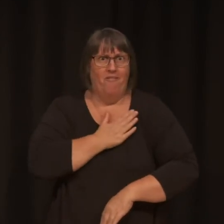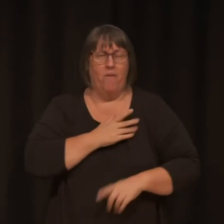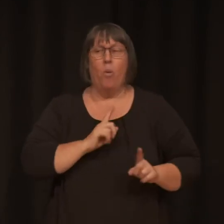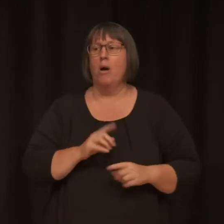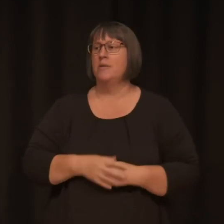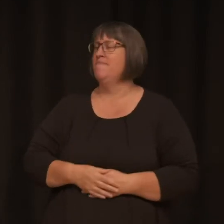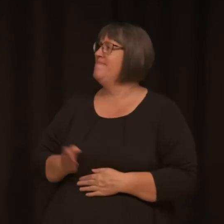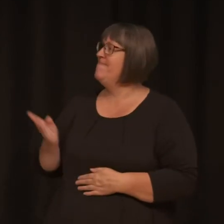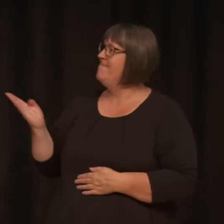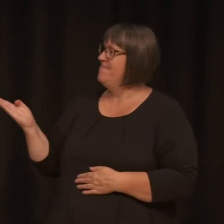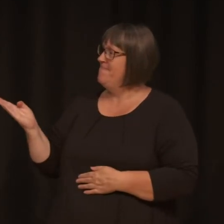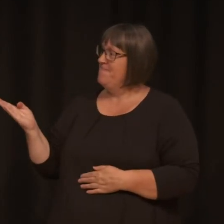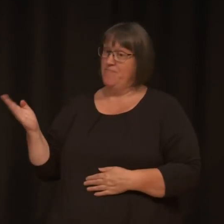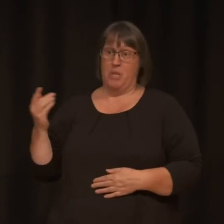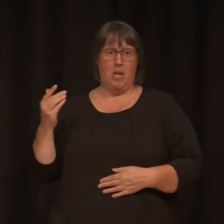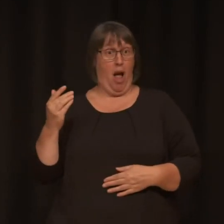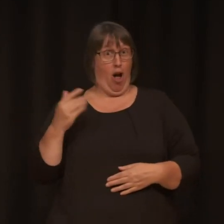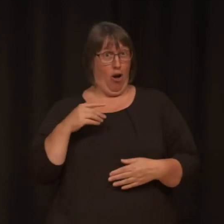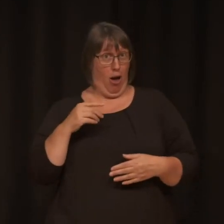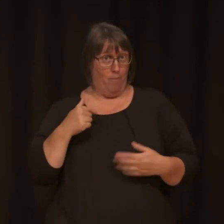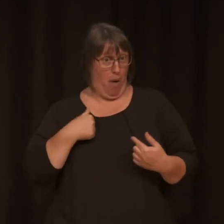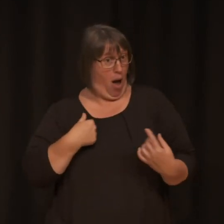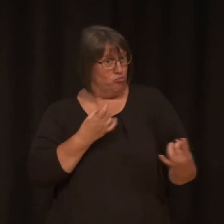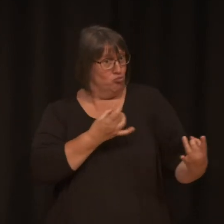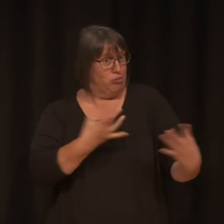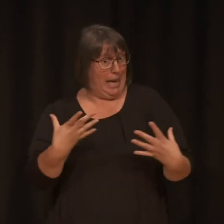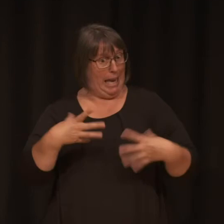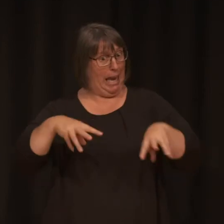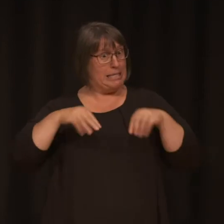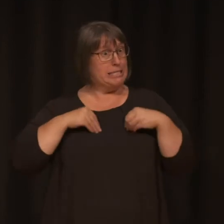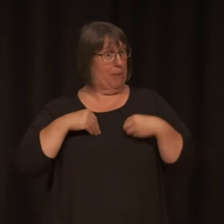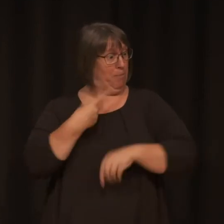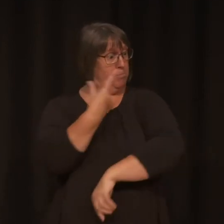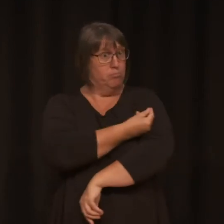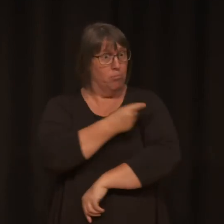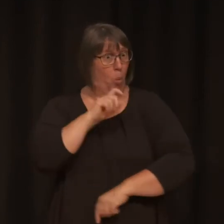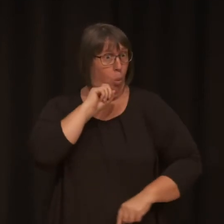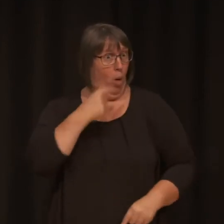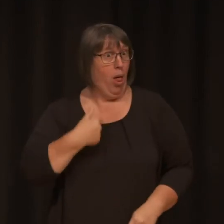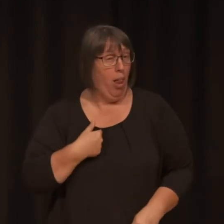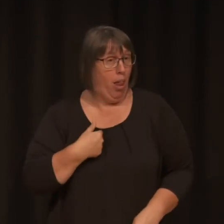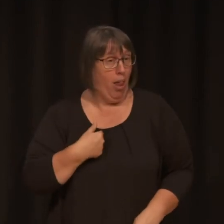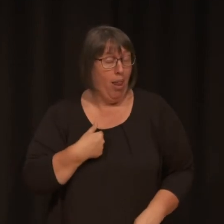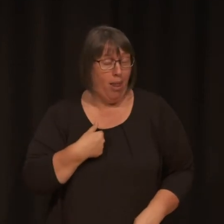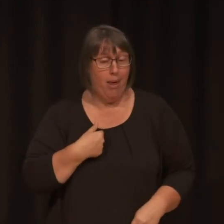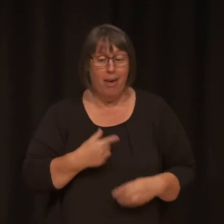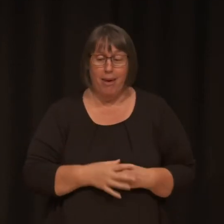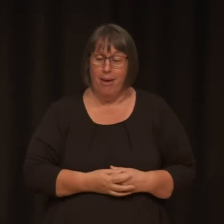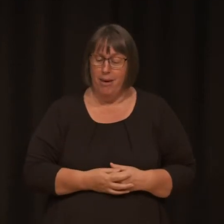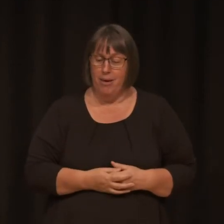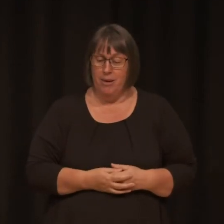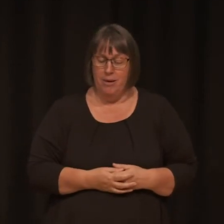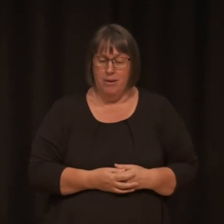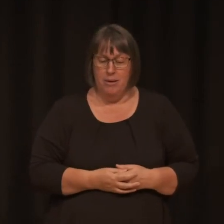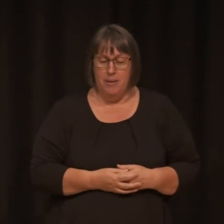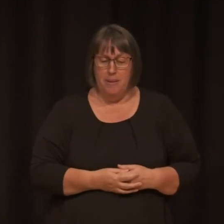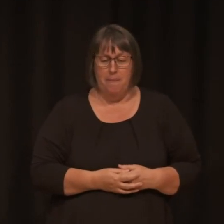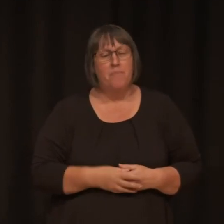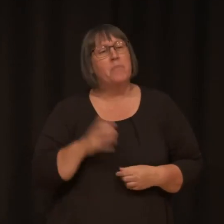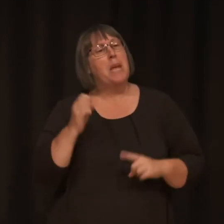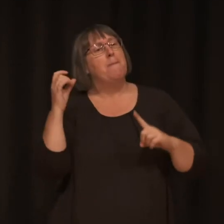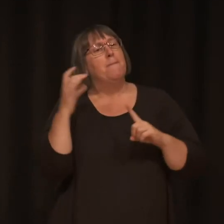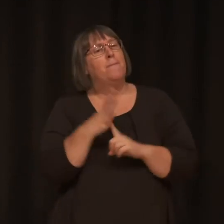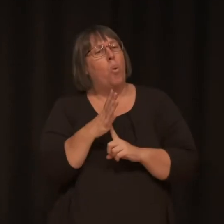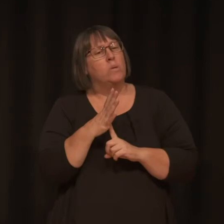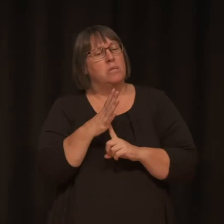word. I am ready and willing to be vaccinated, and I absolutely will be. The important thing for